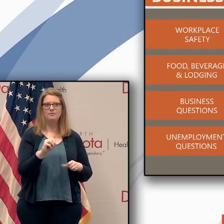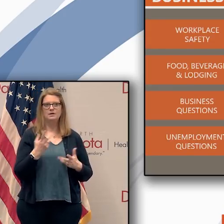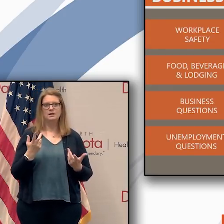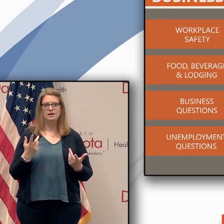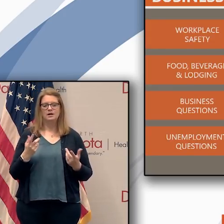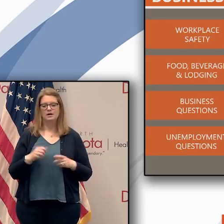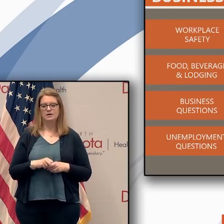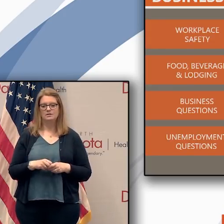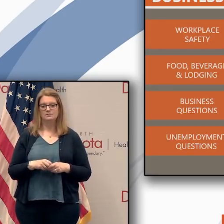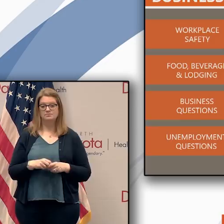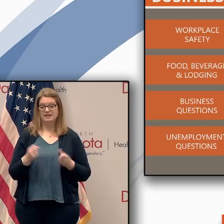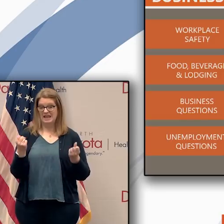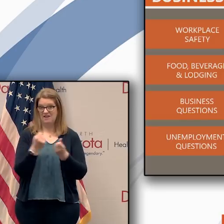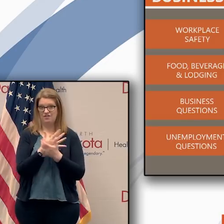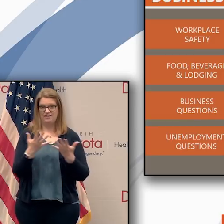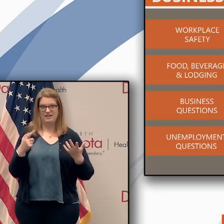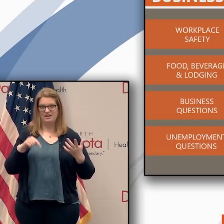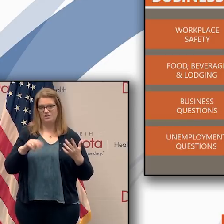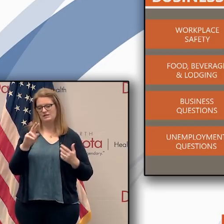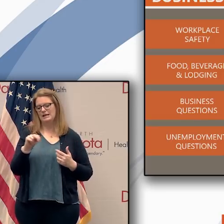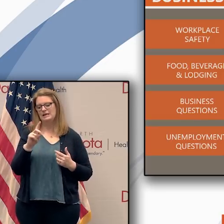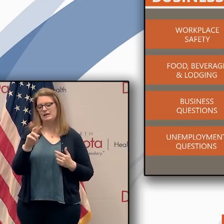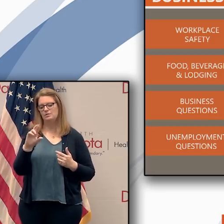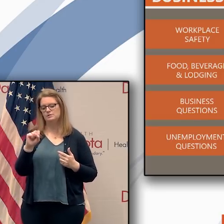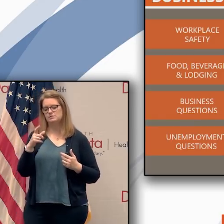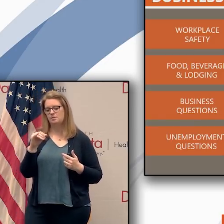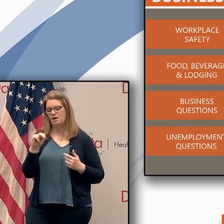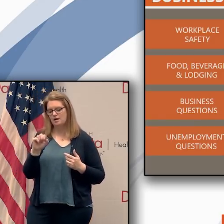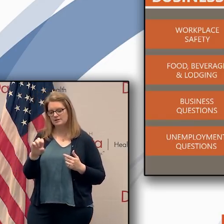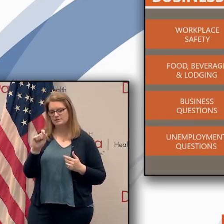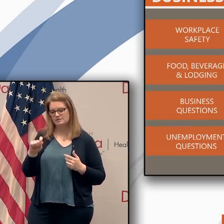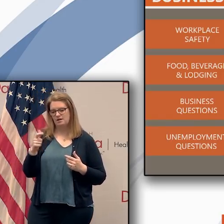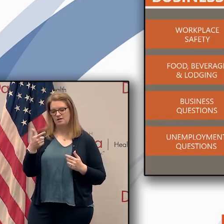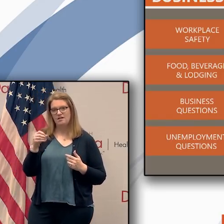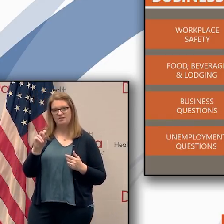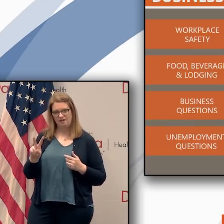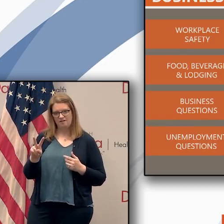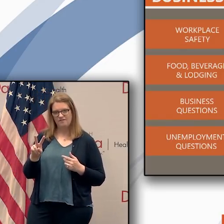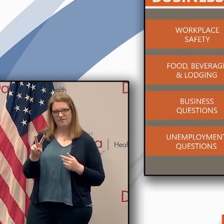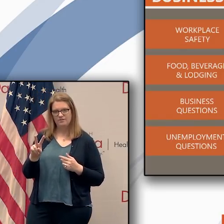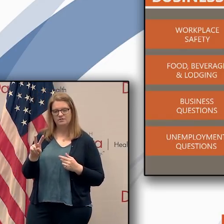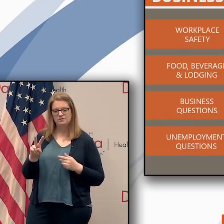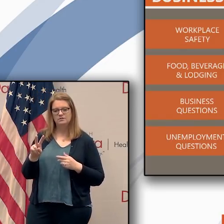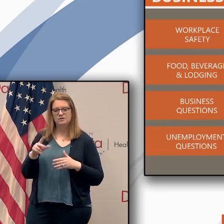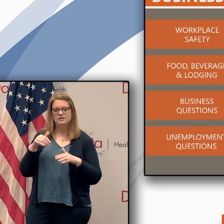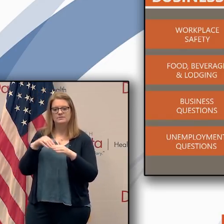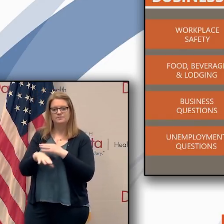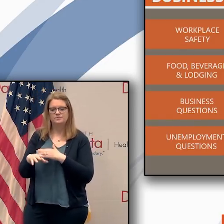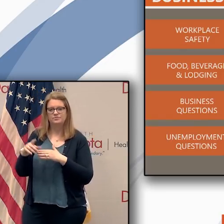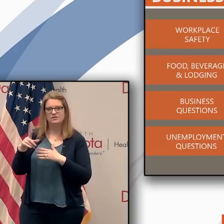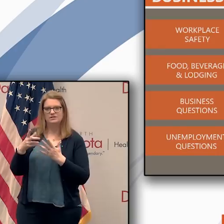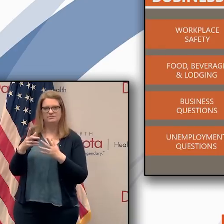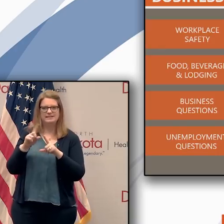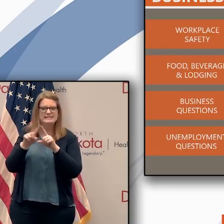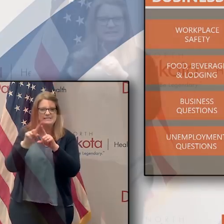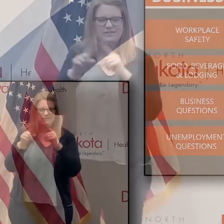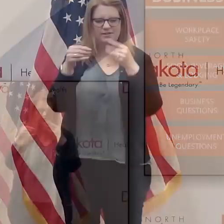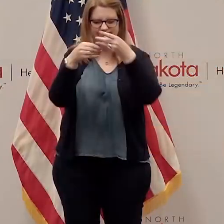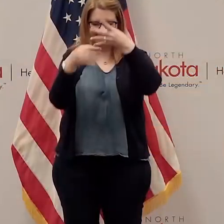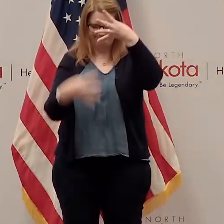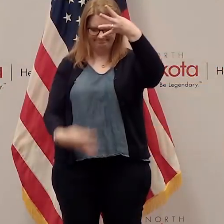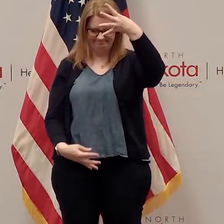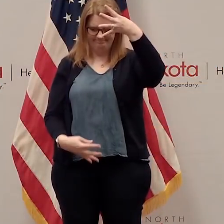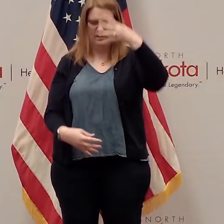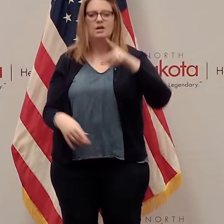can find all of these at ndresponse.gov as a landing page, which will take you to your area. And as Michelle just said, there